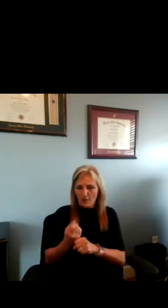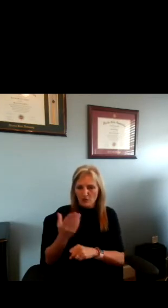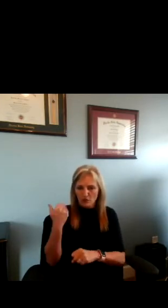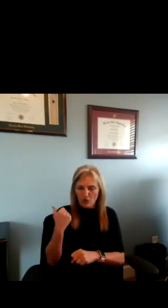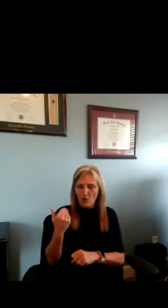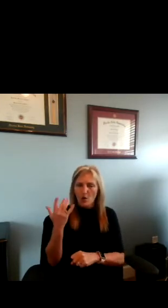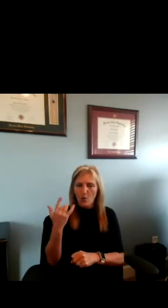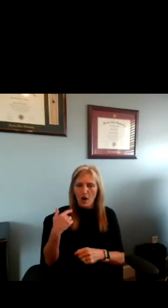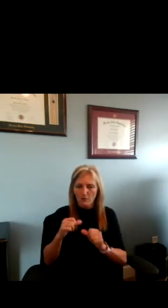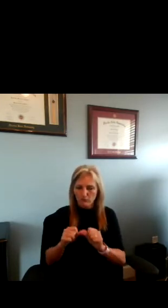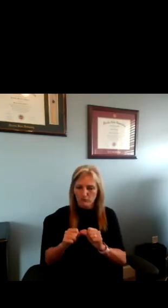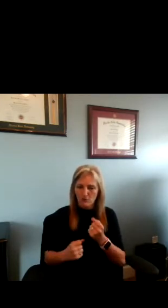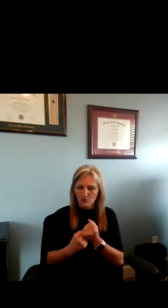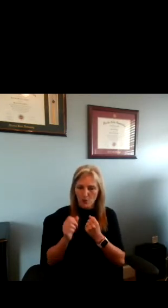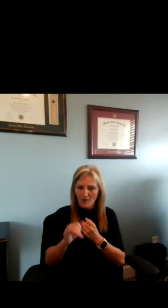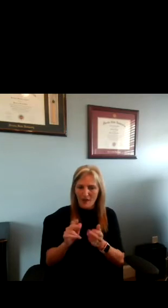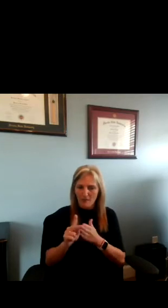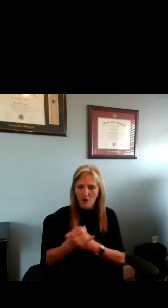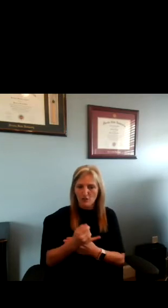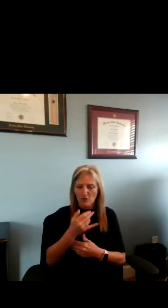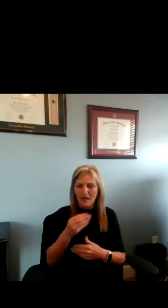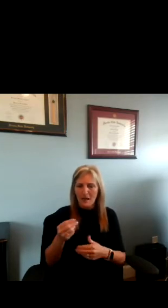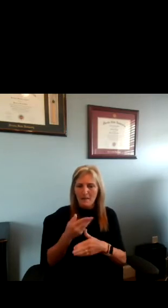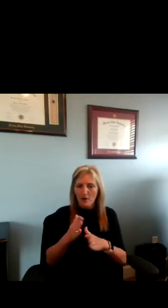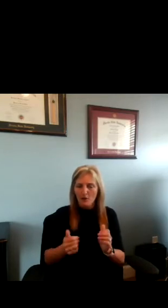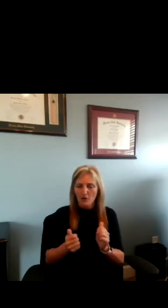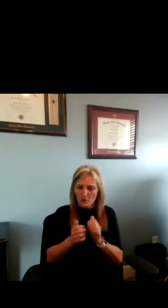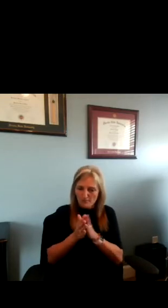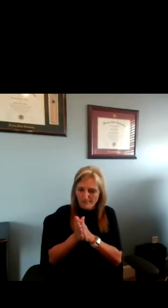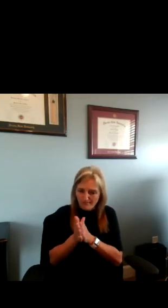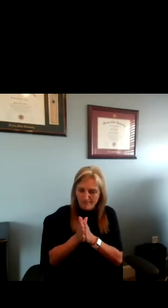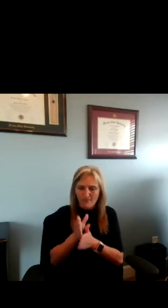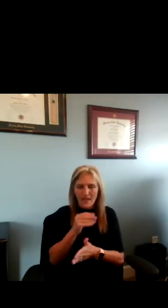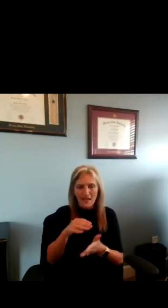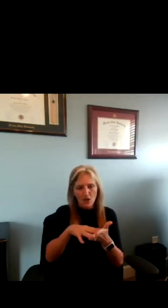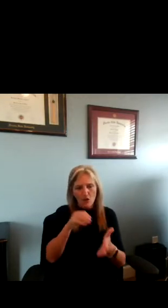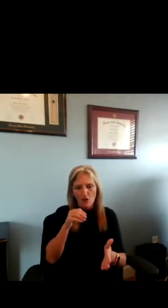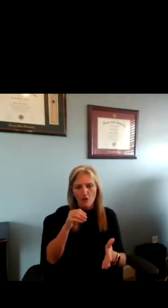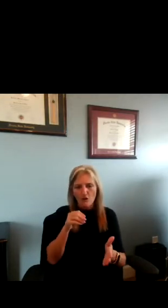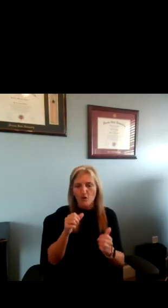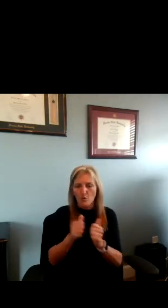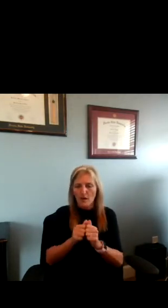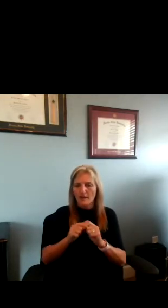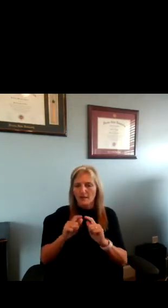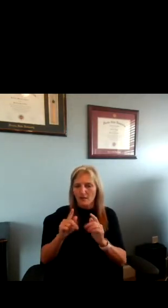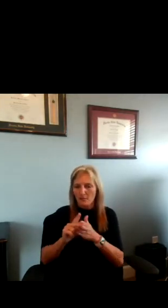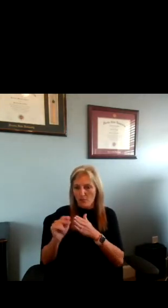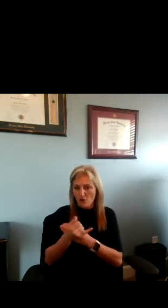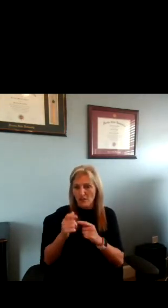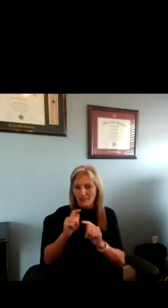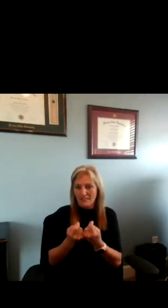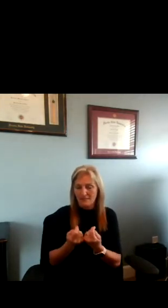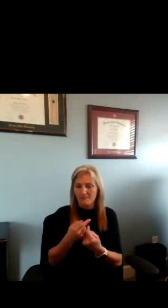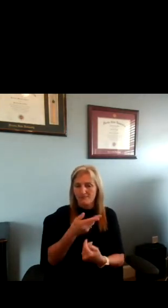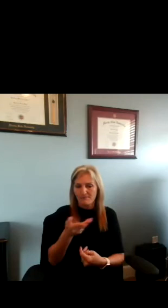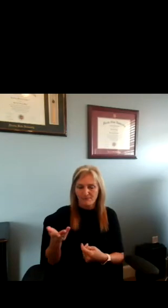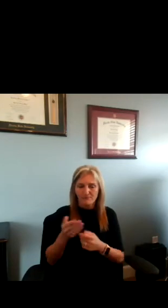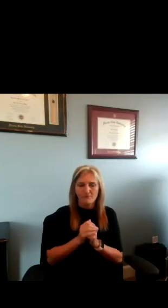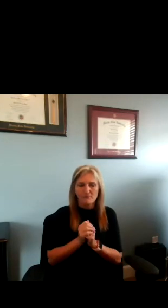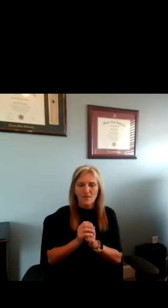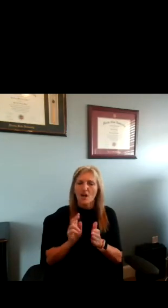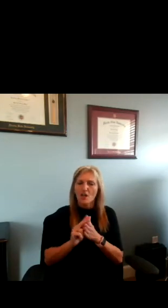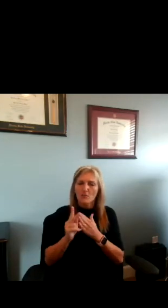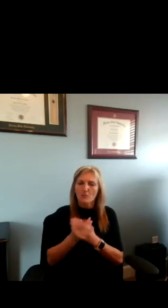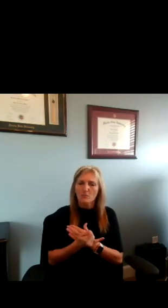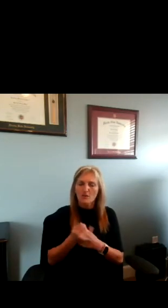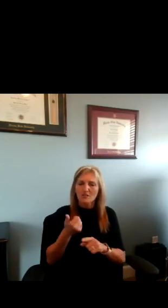support this project and its partners with real enthusiasm, and to learn alongside the project team. So this project is a